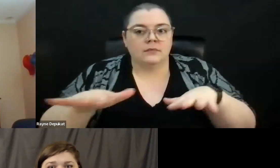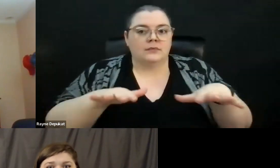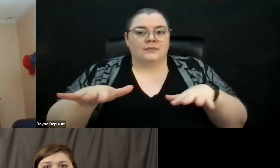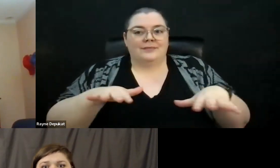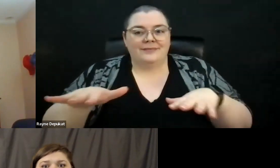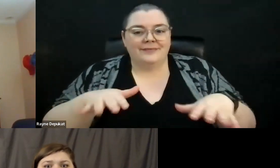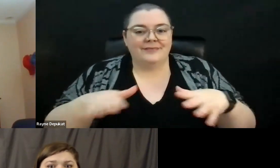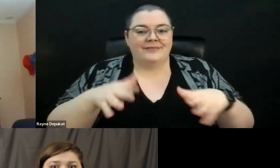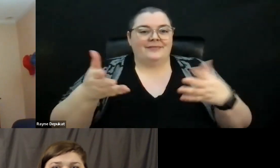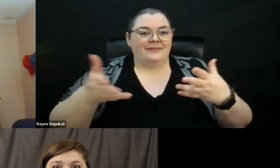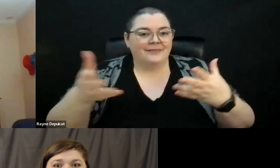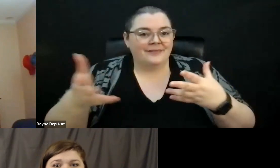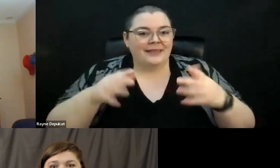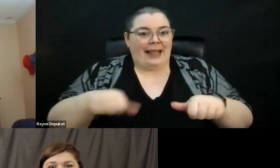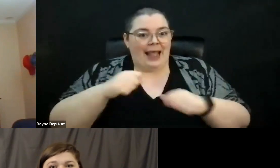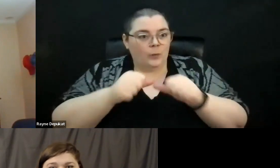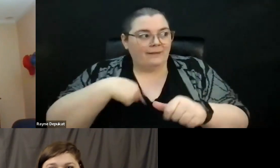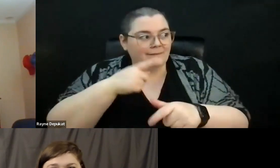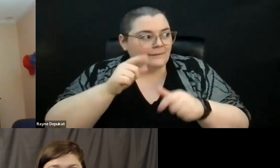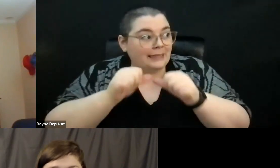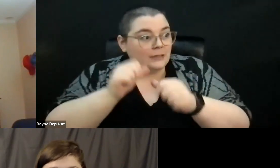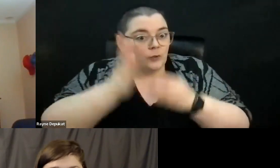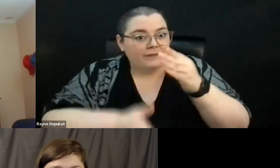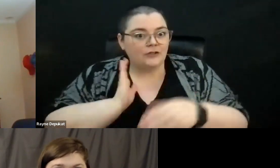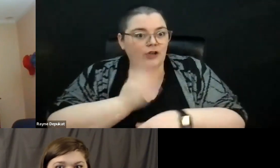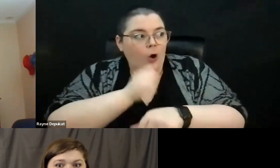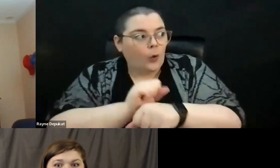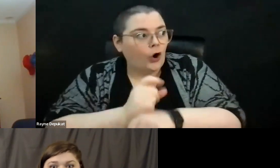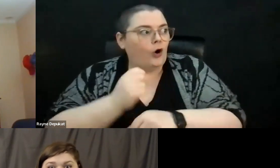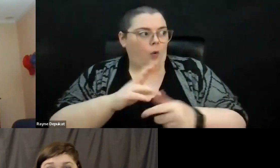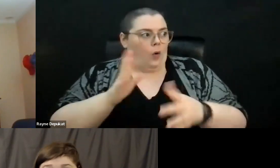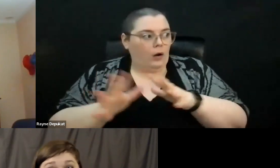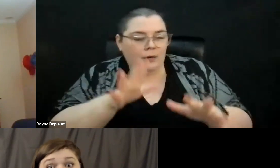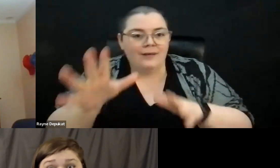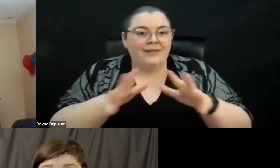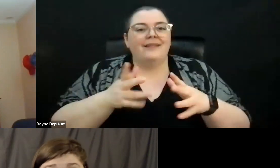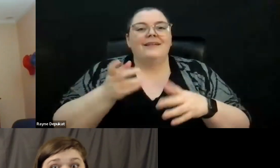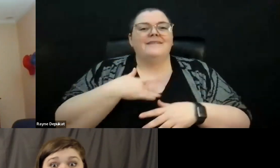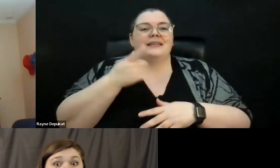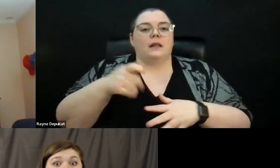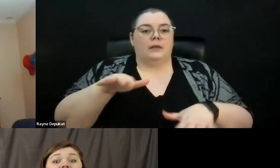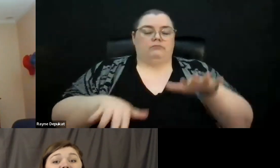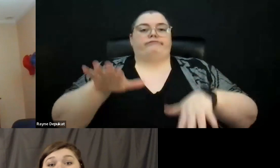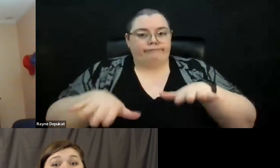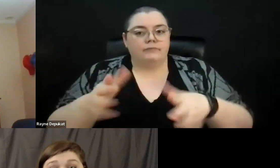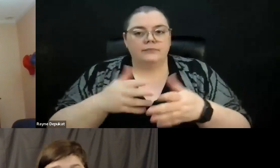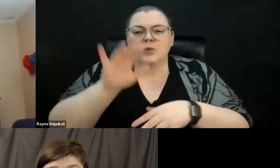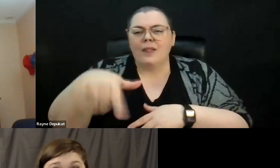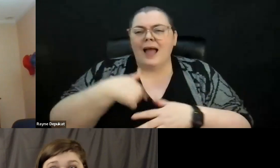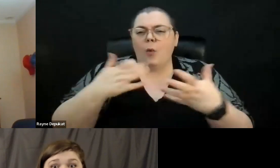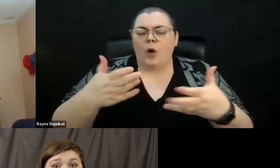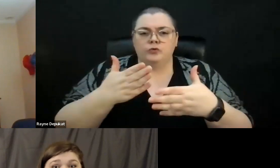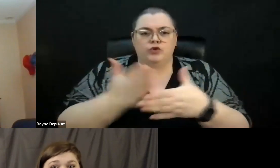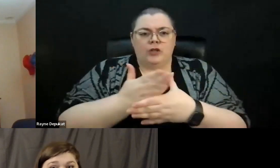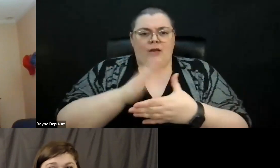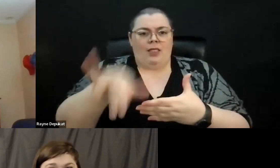do feel a little uncertain and they're not sure if we are able to finish our work or what's really happening. And